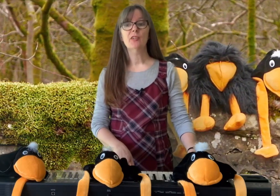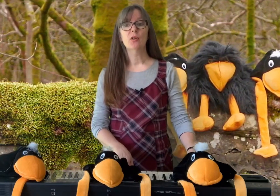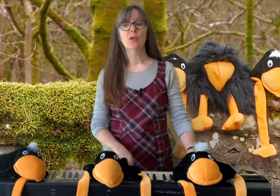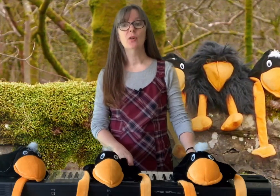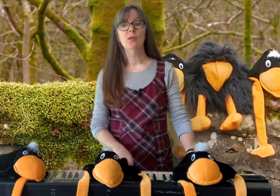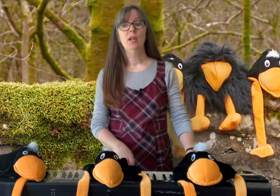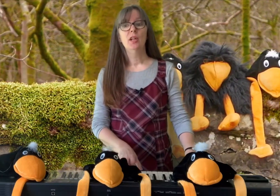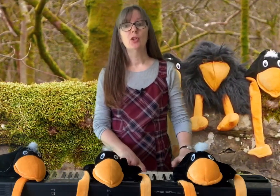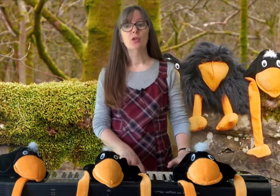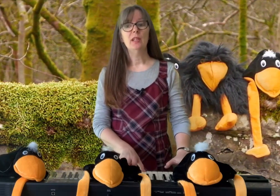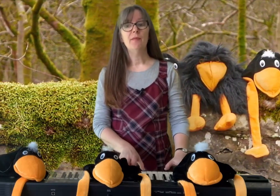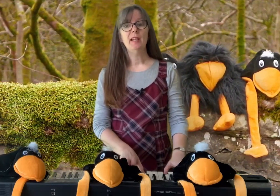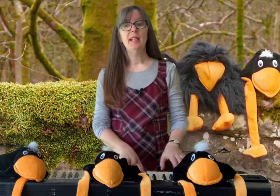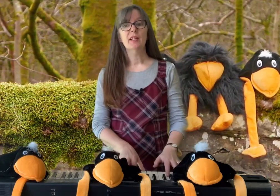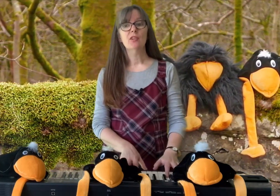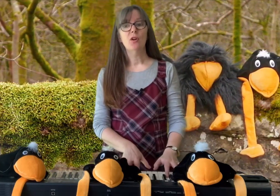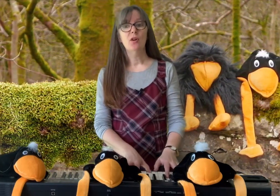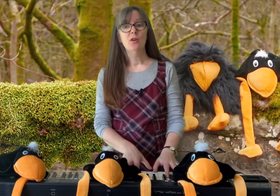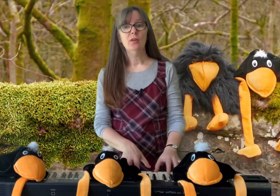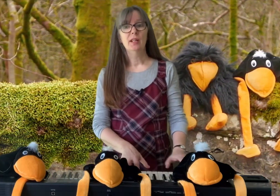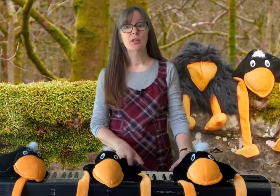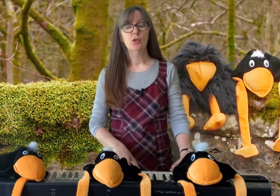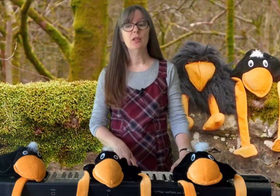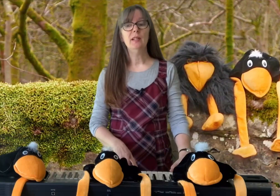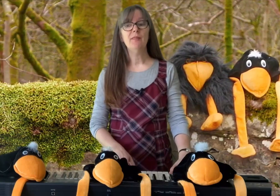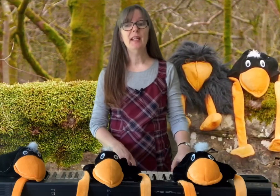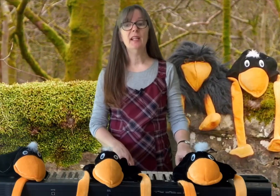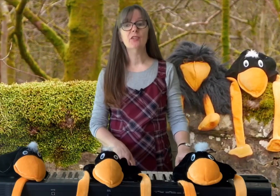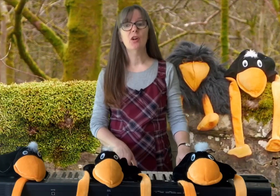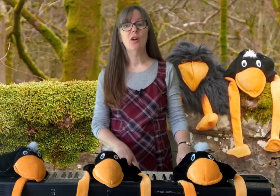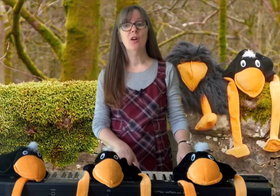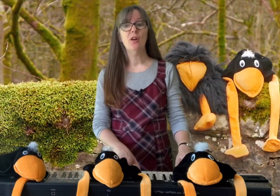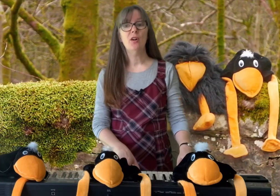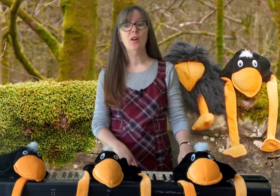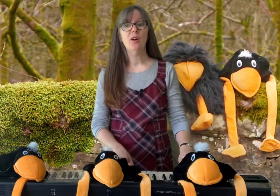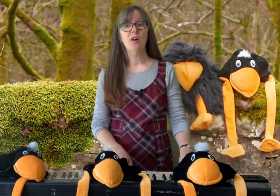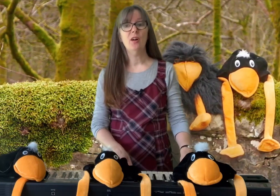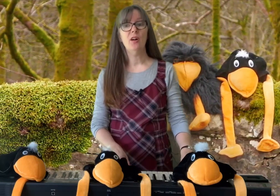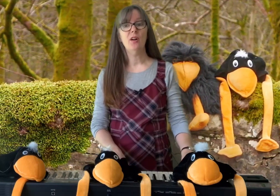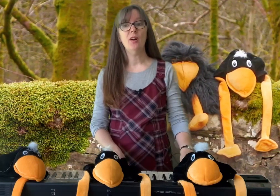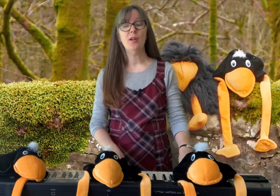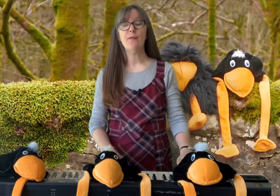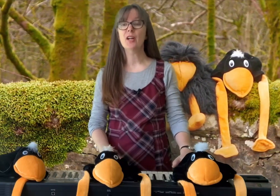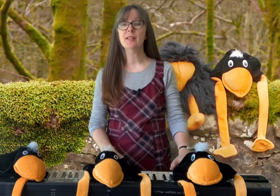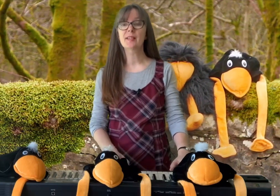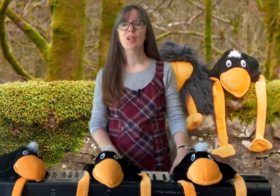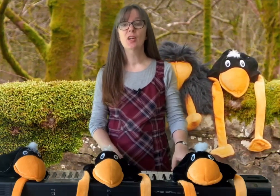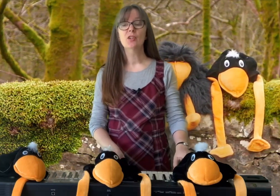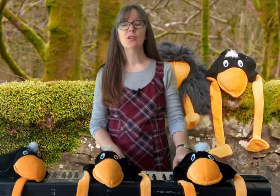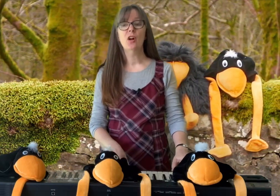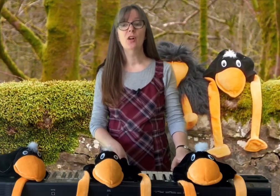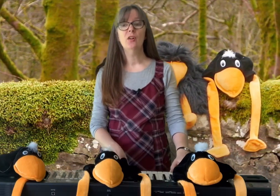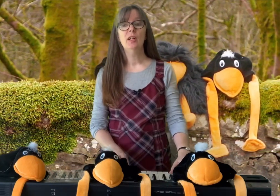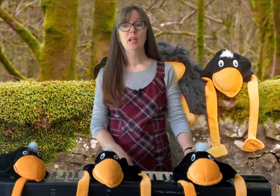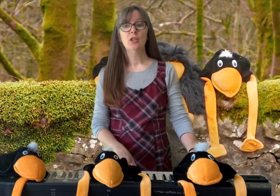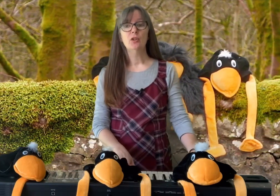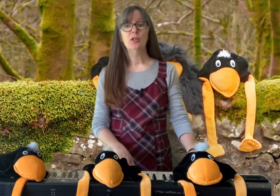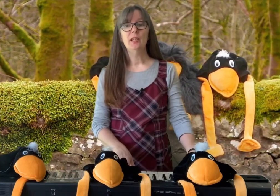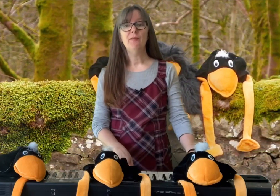all? Could they flee at all? Could they flee at all? First crow, could they flee